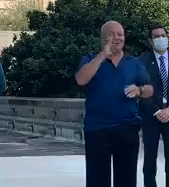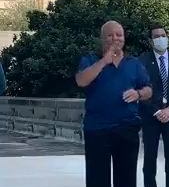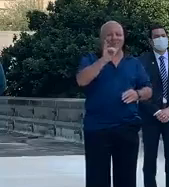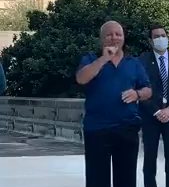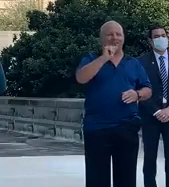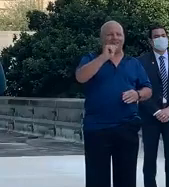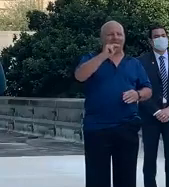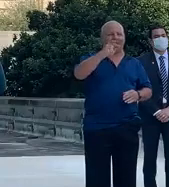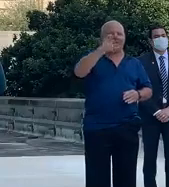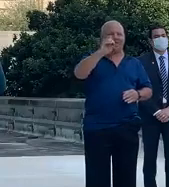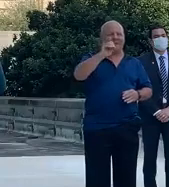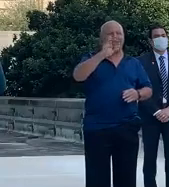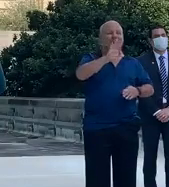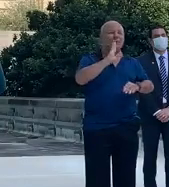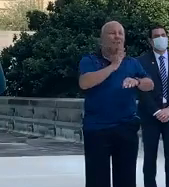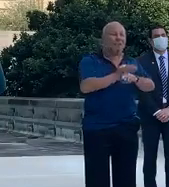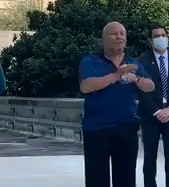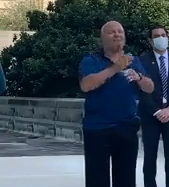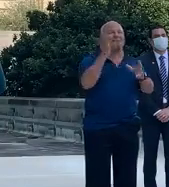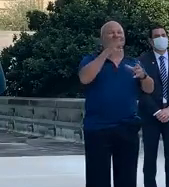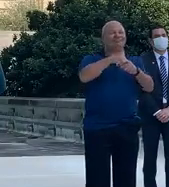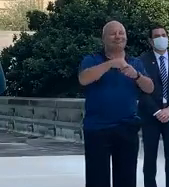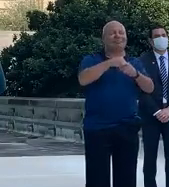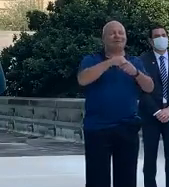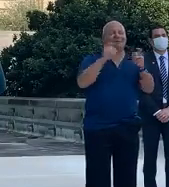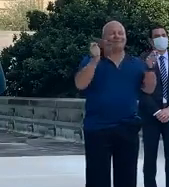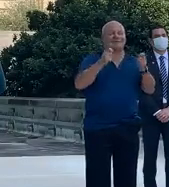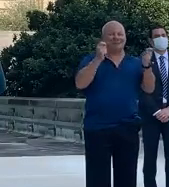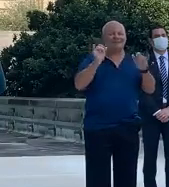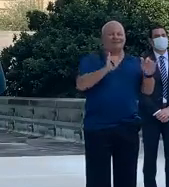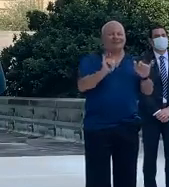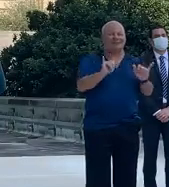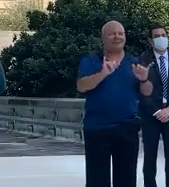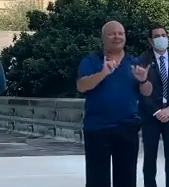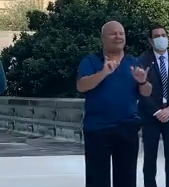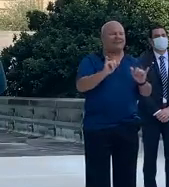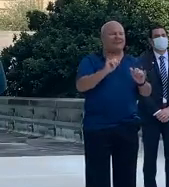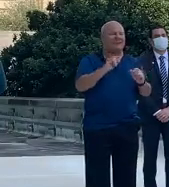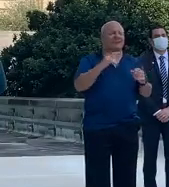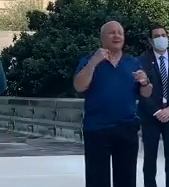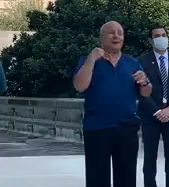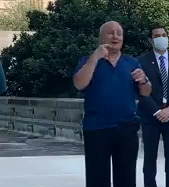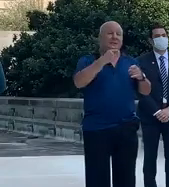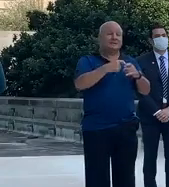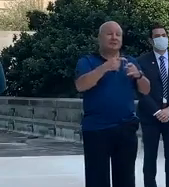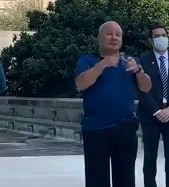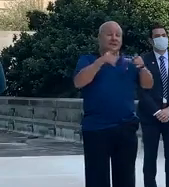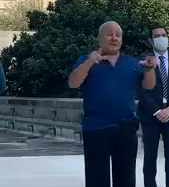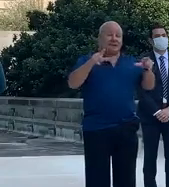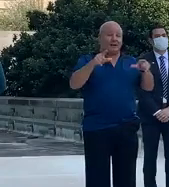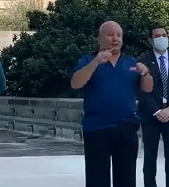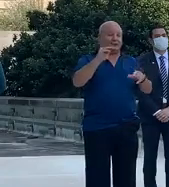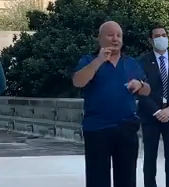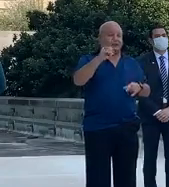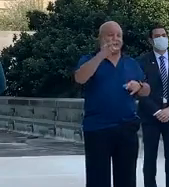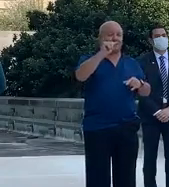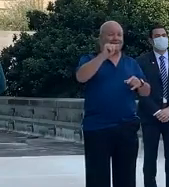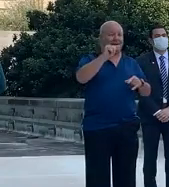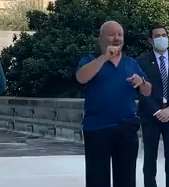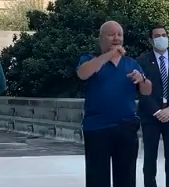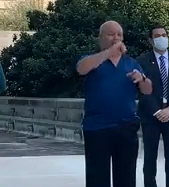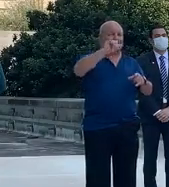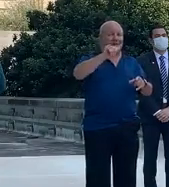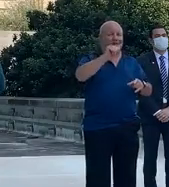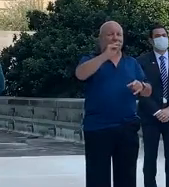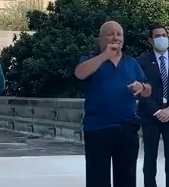as well. Bianca's her daughter. I want to acknowledge our Spanish language media. You know, Jambalaya,